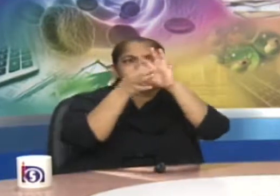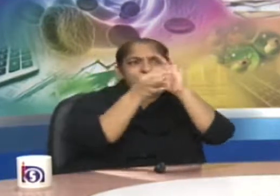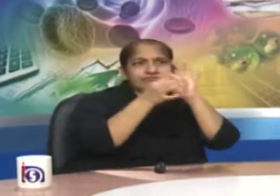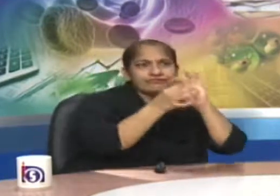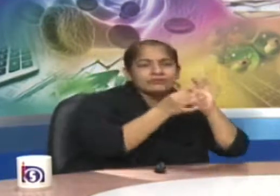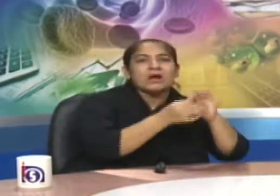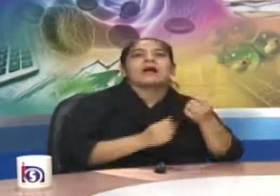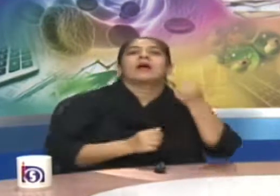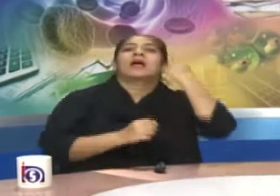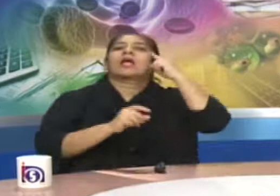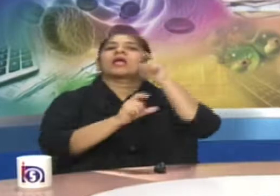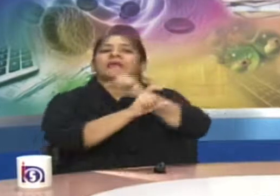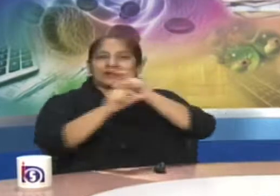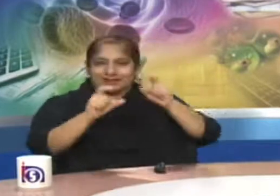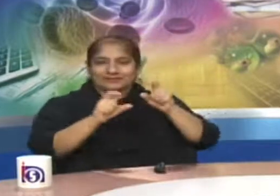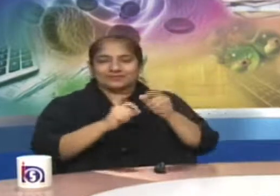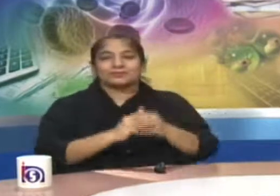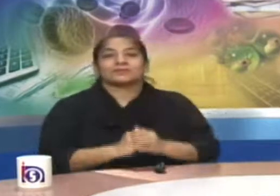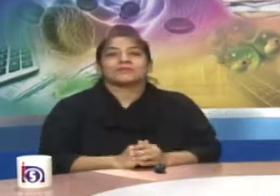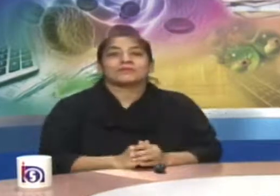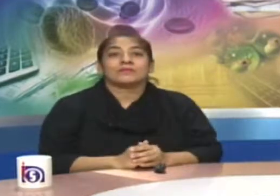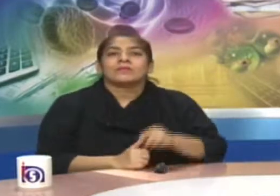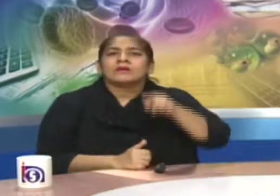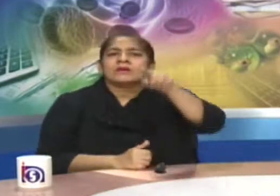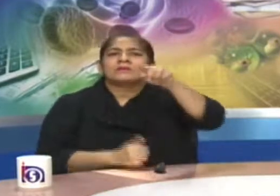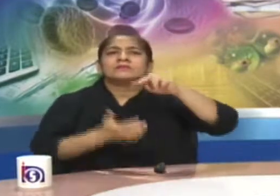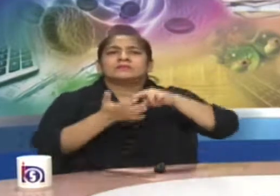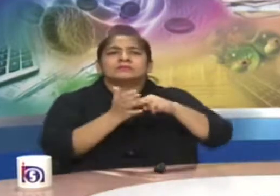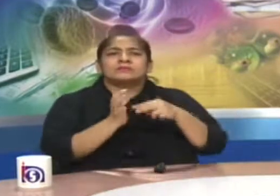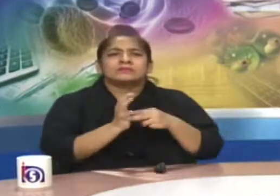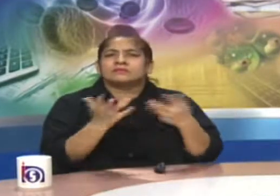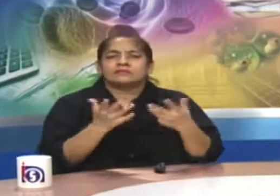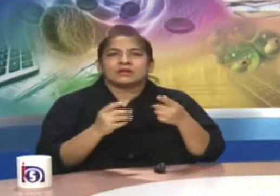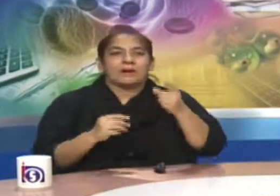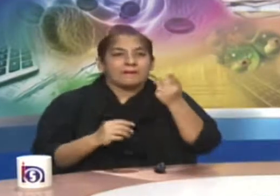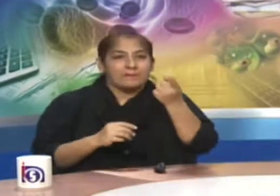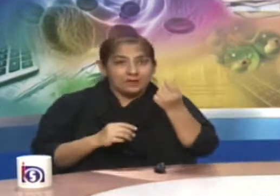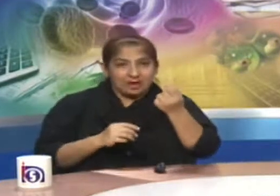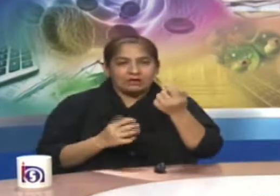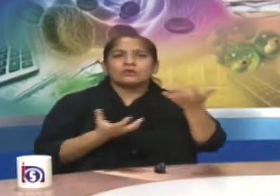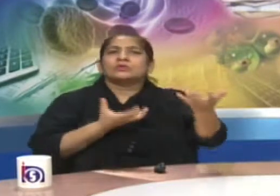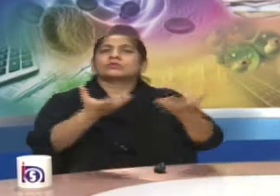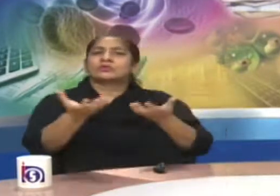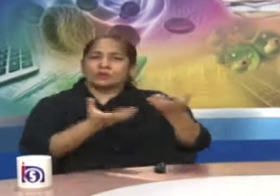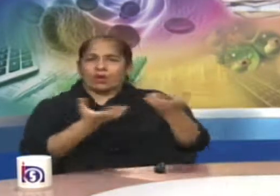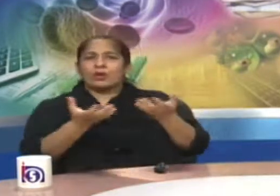Now we will start the lesson. You can connect the words and their